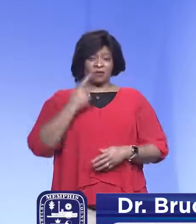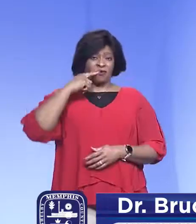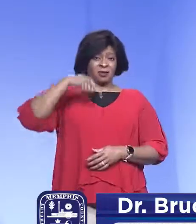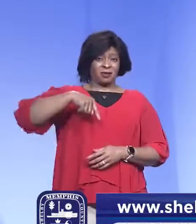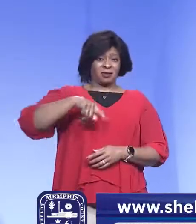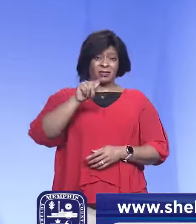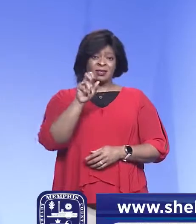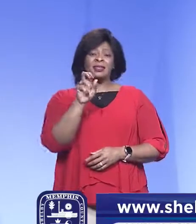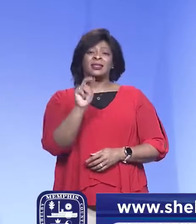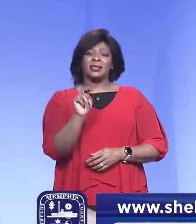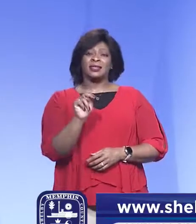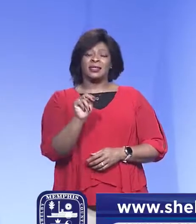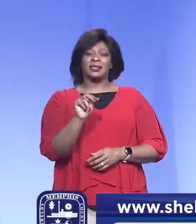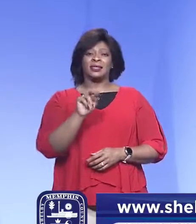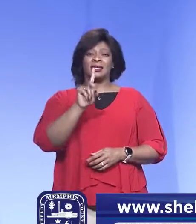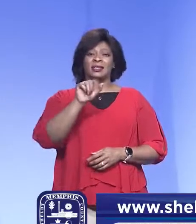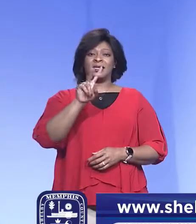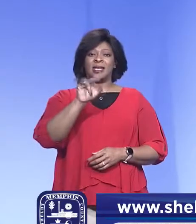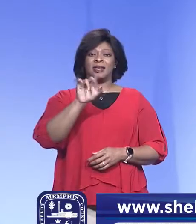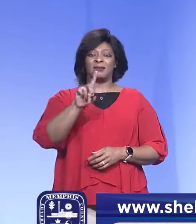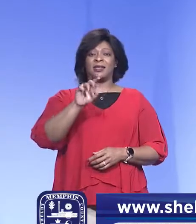Tennessee, dated